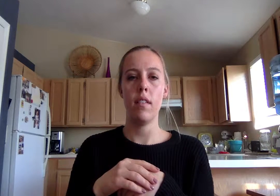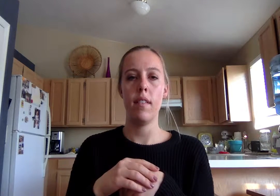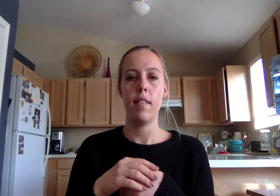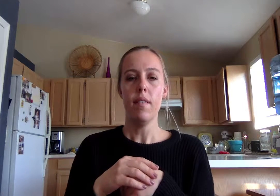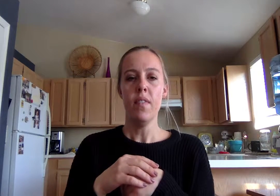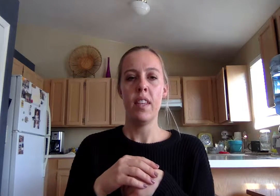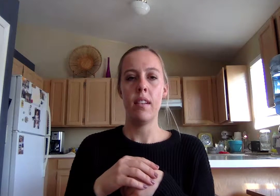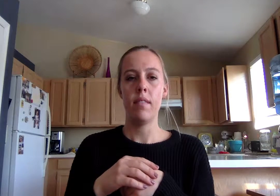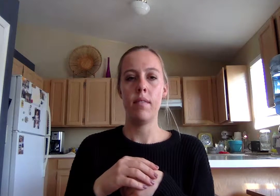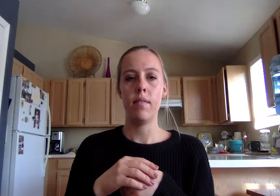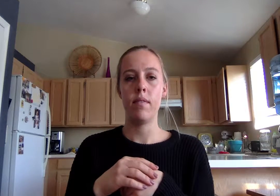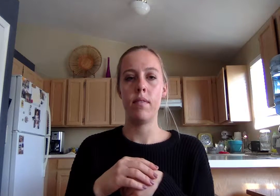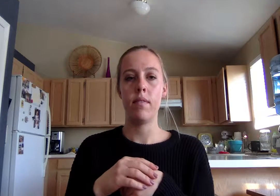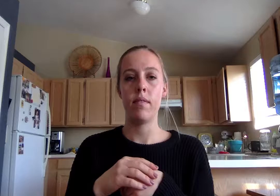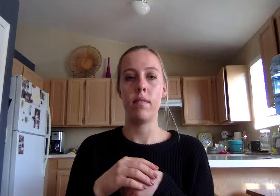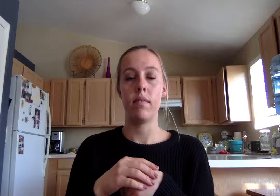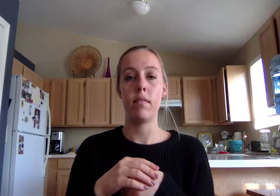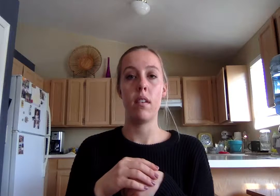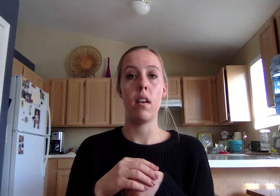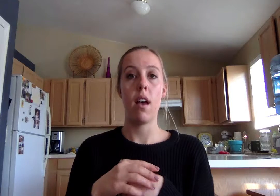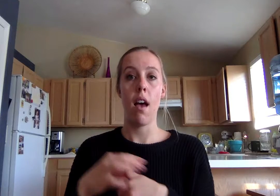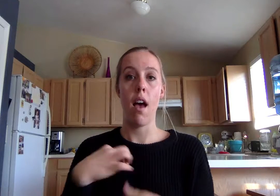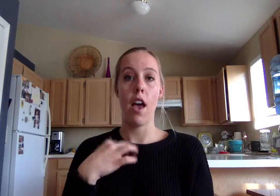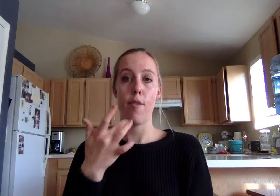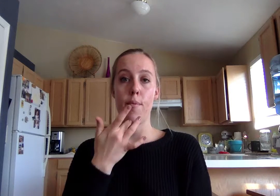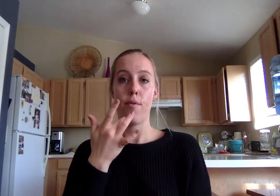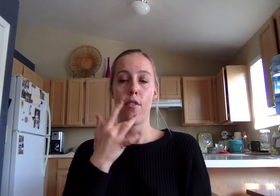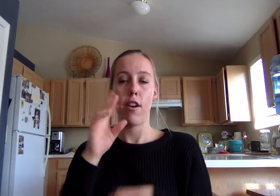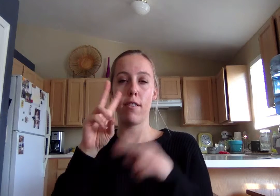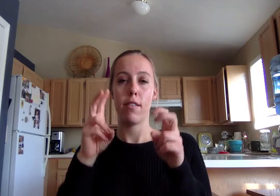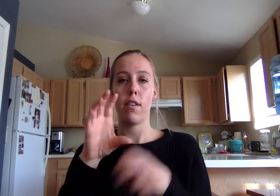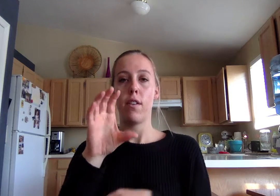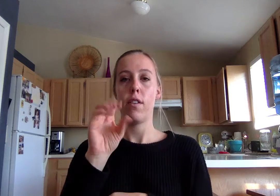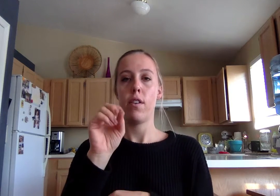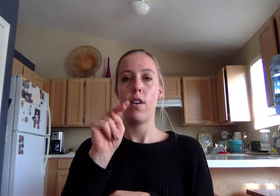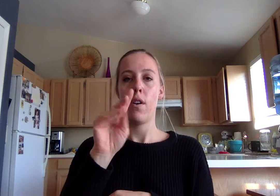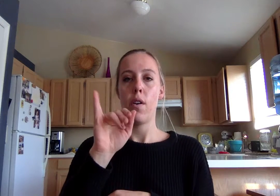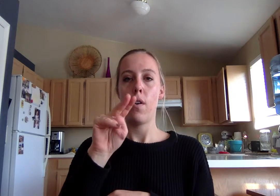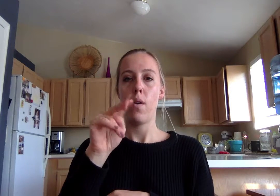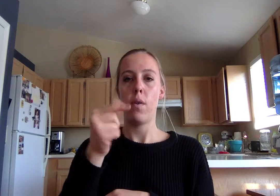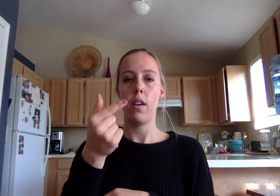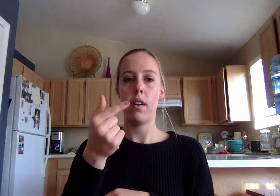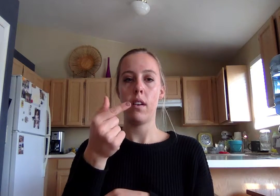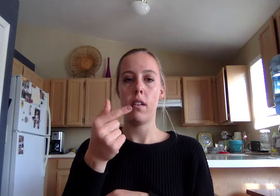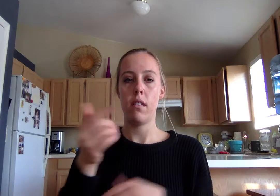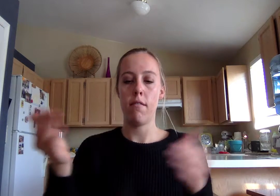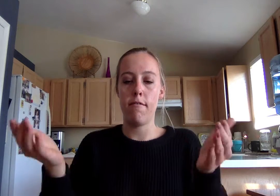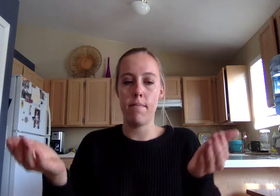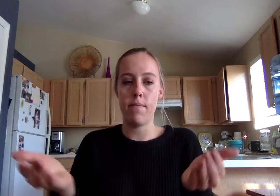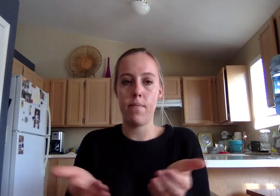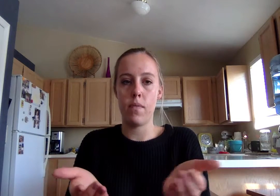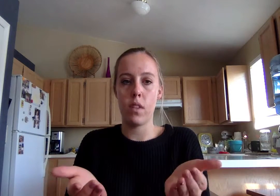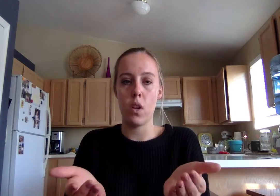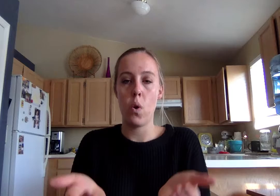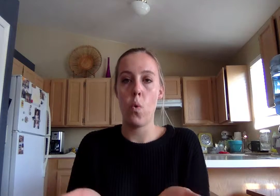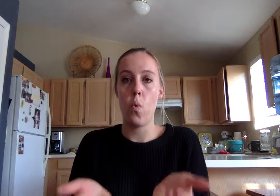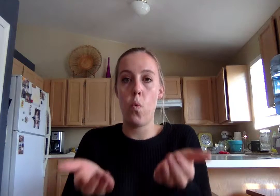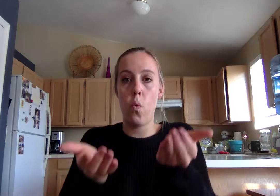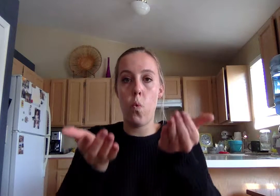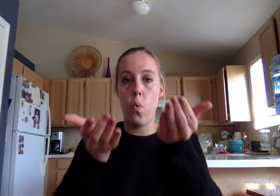Now the way that I prefer to center is called coning. Basically, you squeeze in at the bottom and pull up,